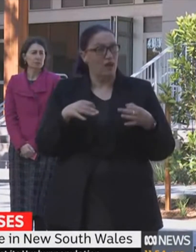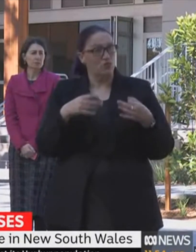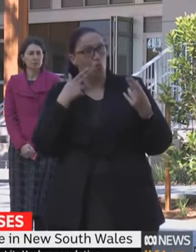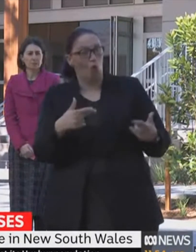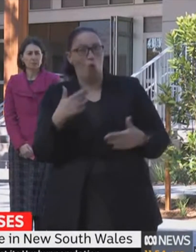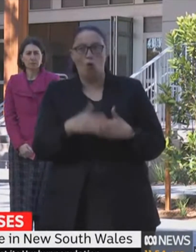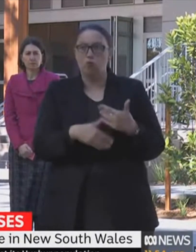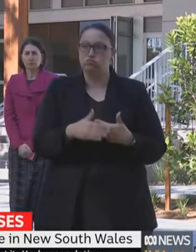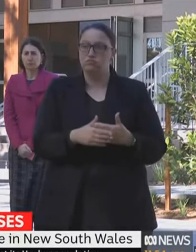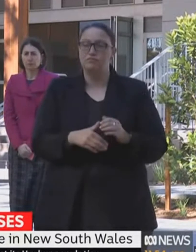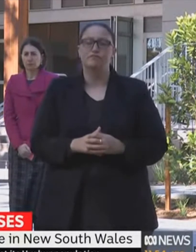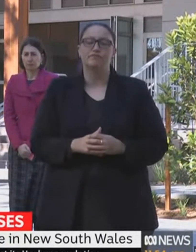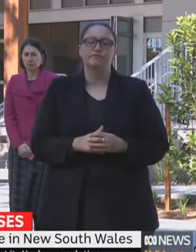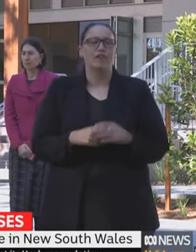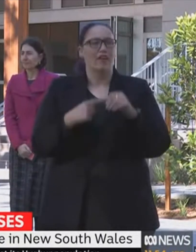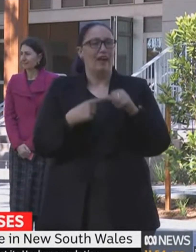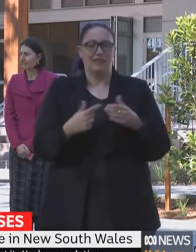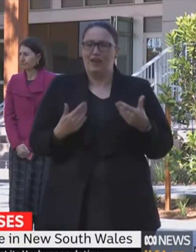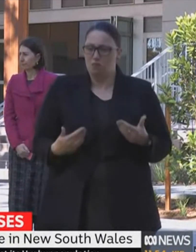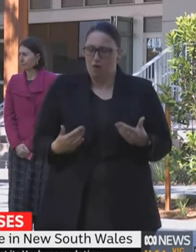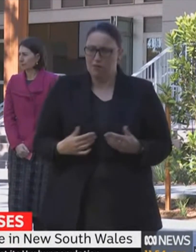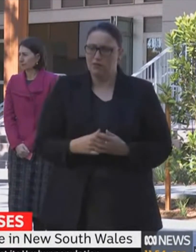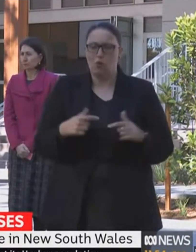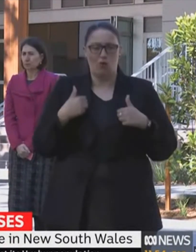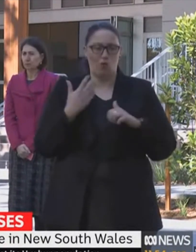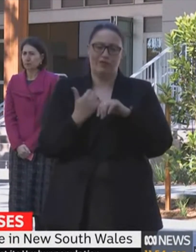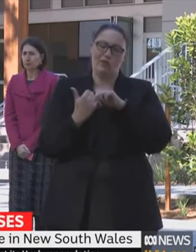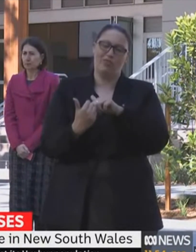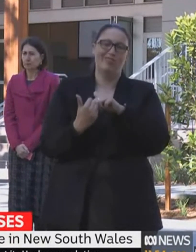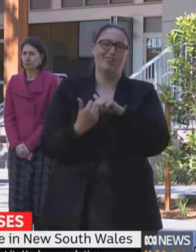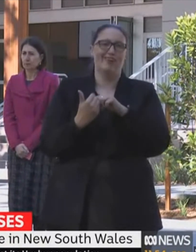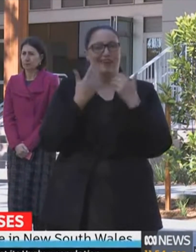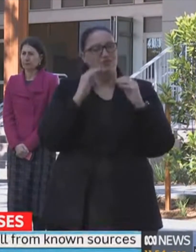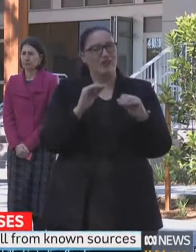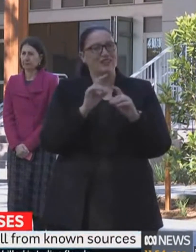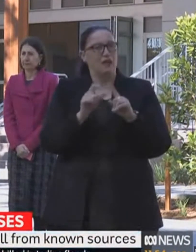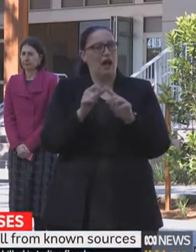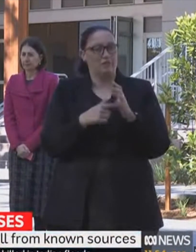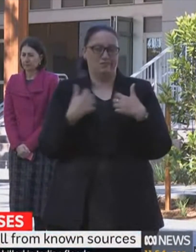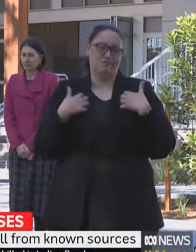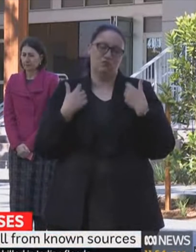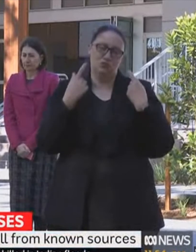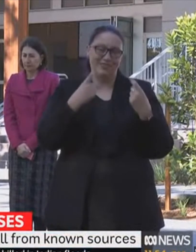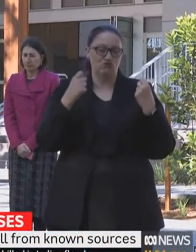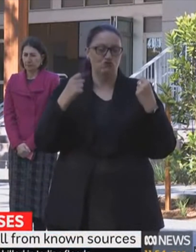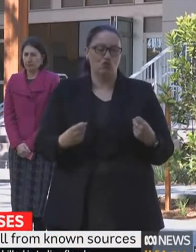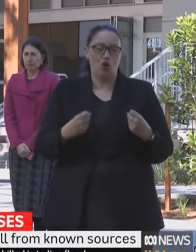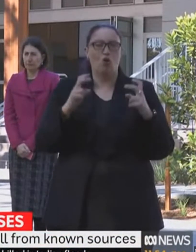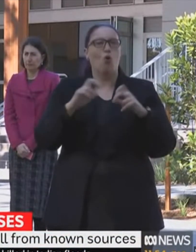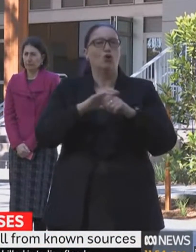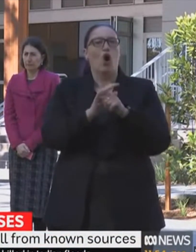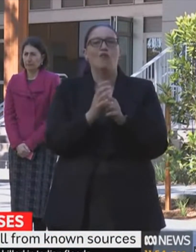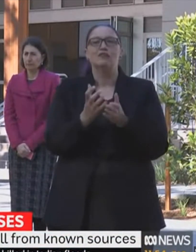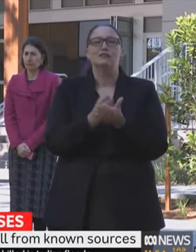We're working with Education Department, and it's been pleasing to see the strong COVID safe practices. Obviously, we'll review and